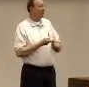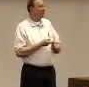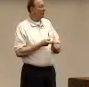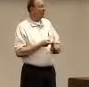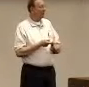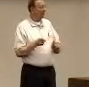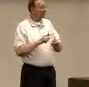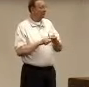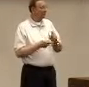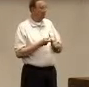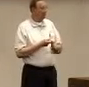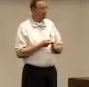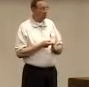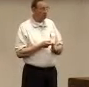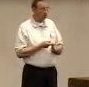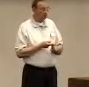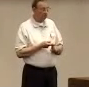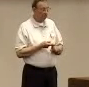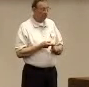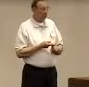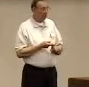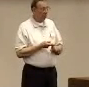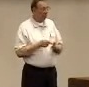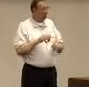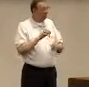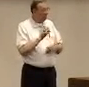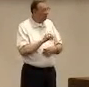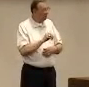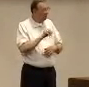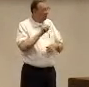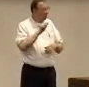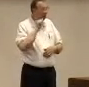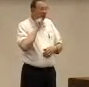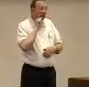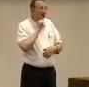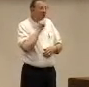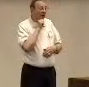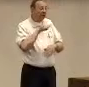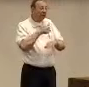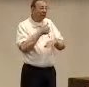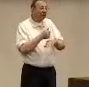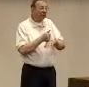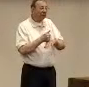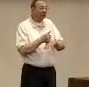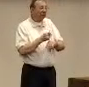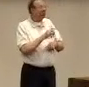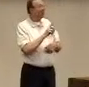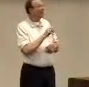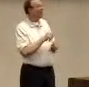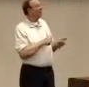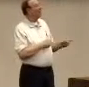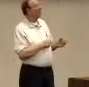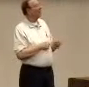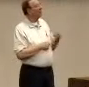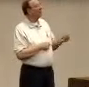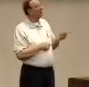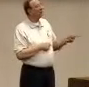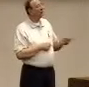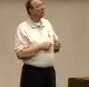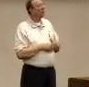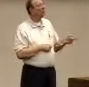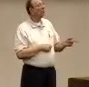got an offer from a friend, and the best way I can say it is his friend owns an adult establishment. And he came to Danny and he said,